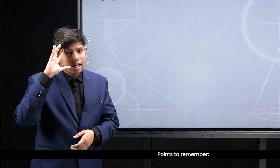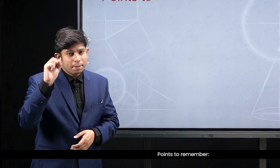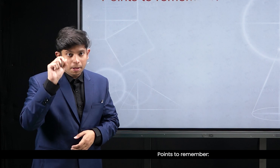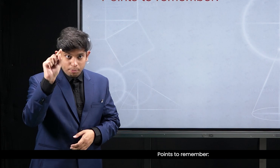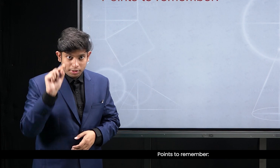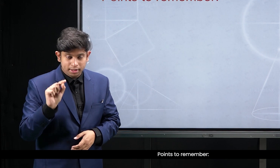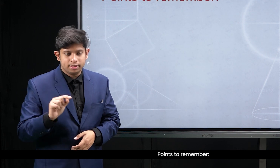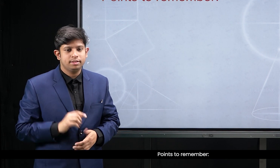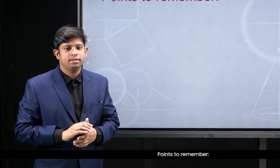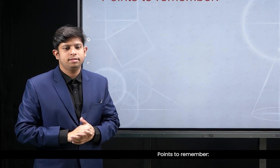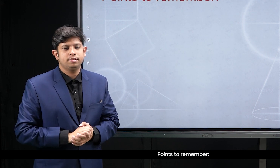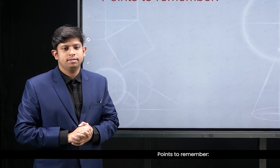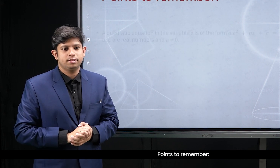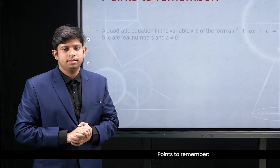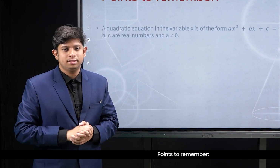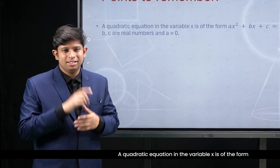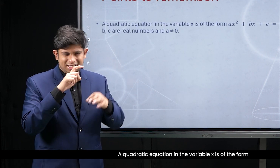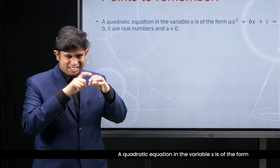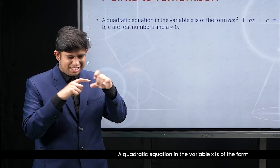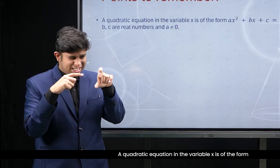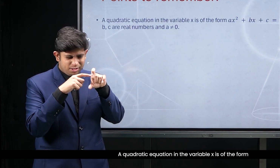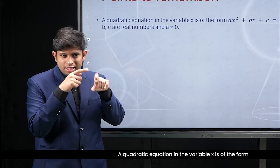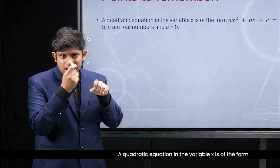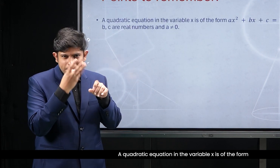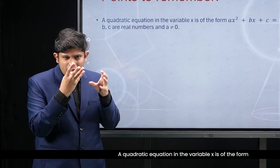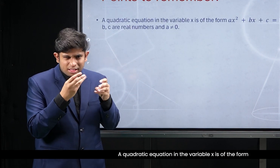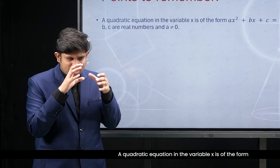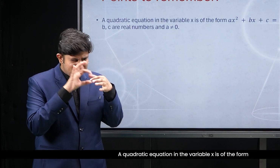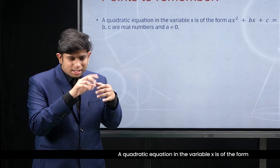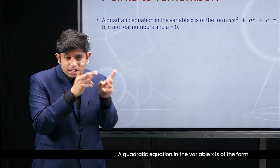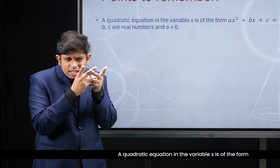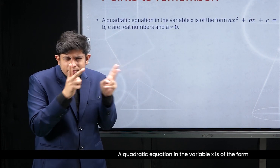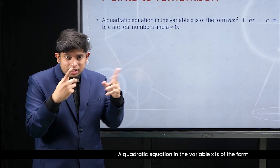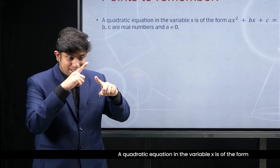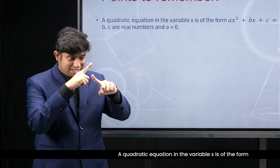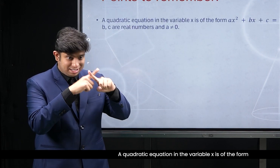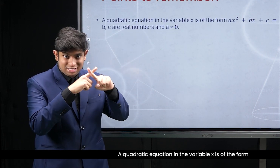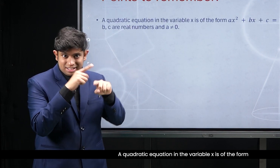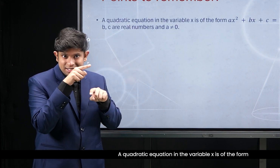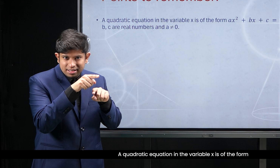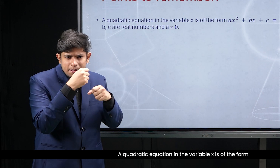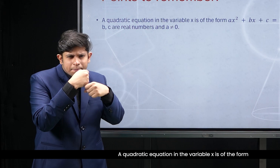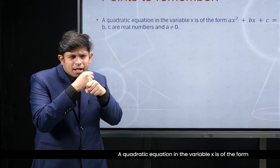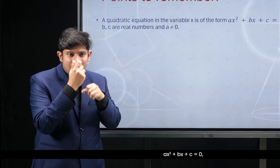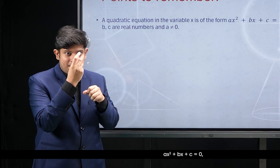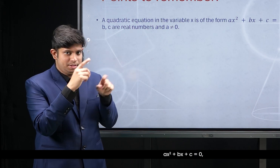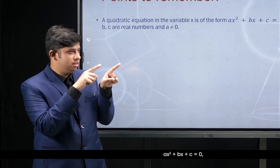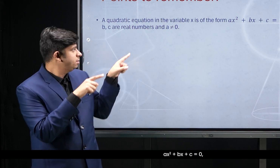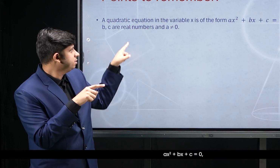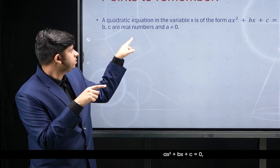Points to remember. A quadratic equation in the variable x is of the form ax square plus